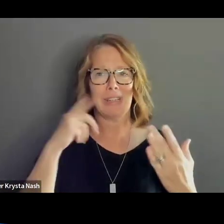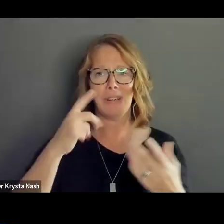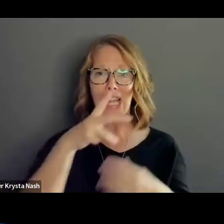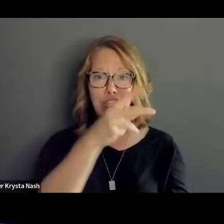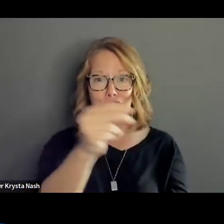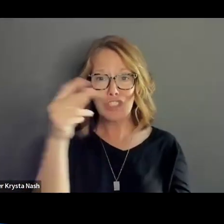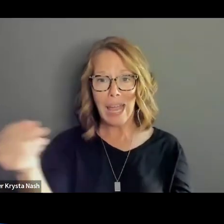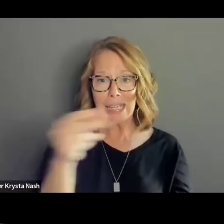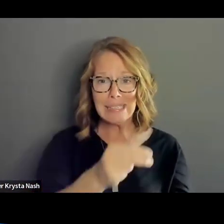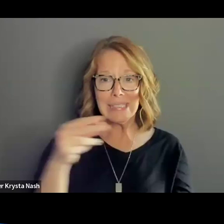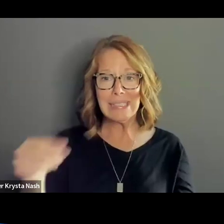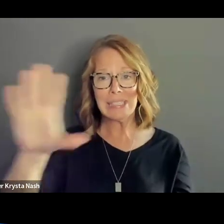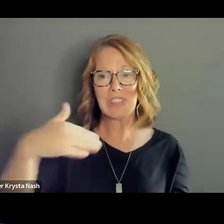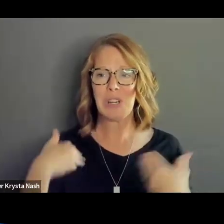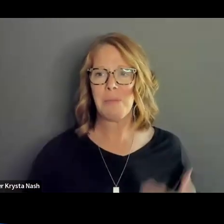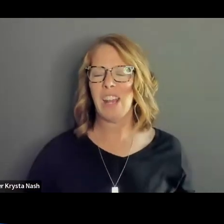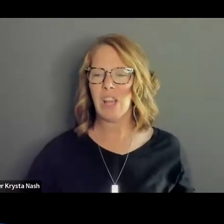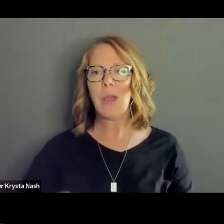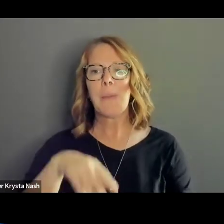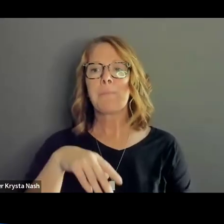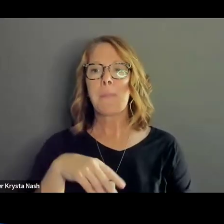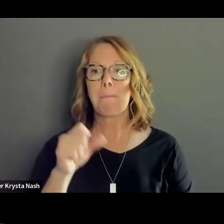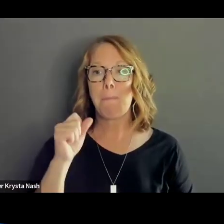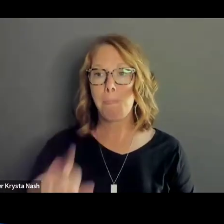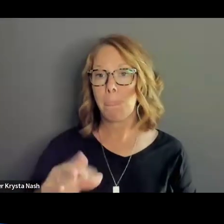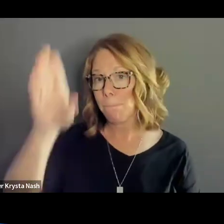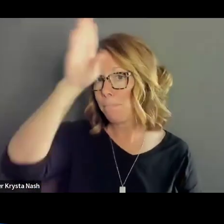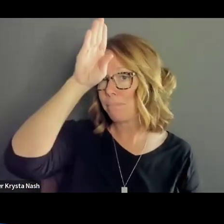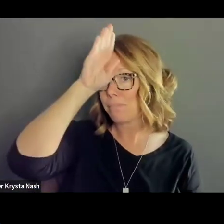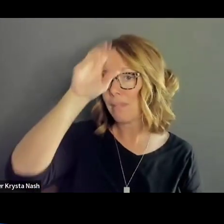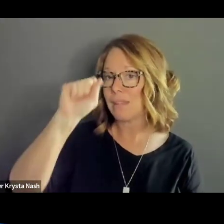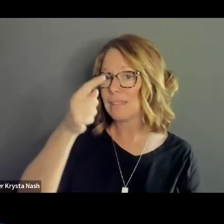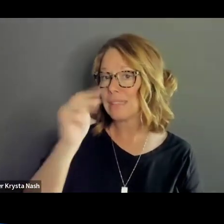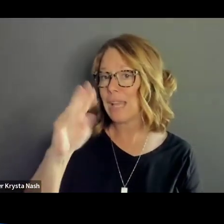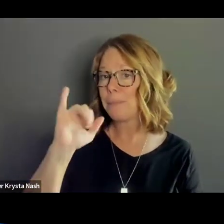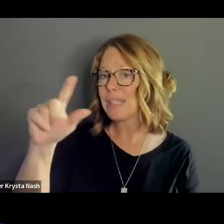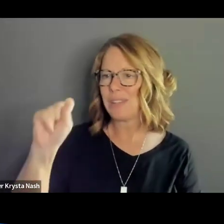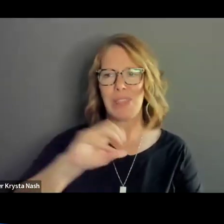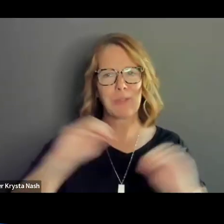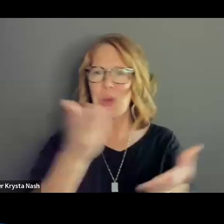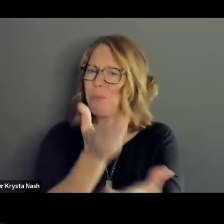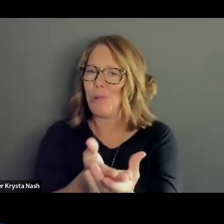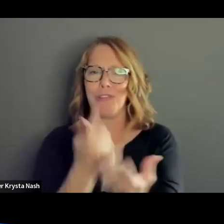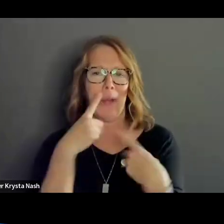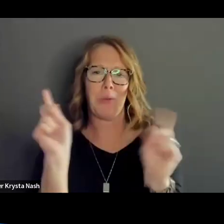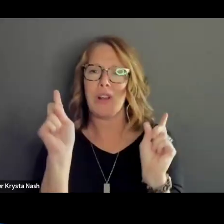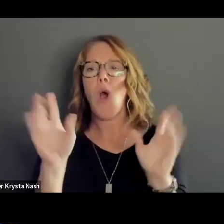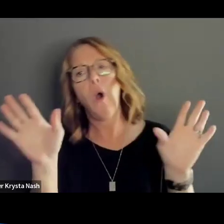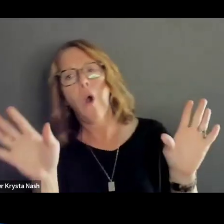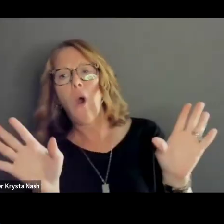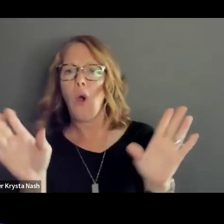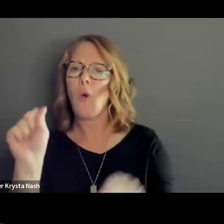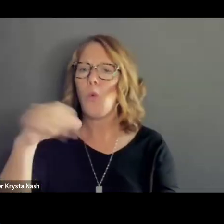body. And so we knew at that time if you had the shark stem cells, and there was never any proof. They would say, "Well,